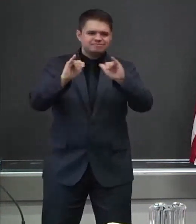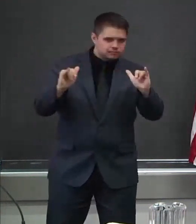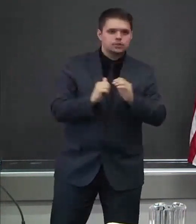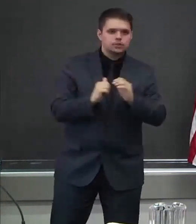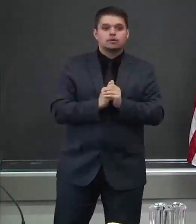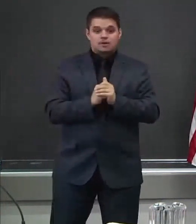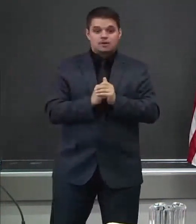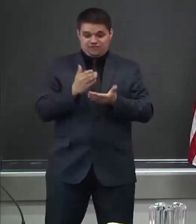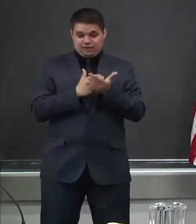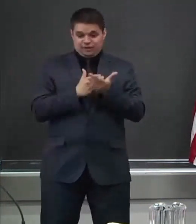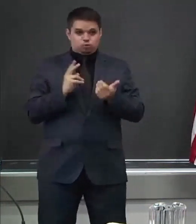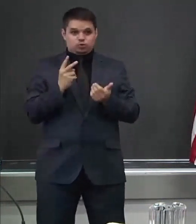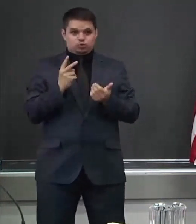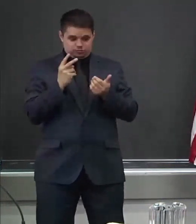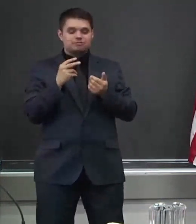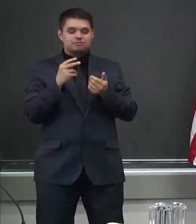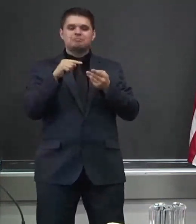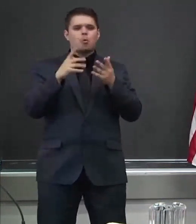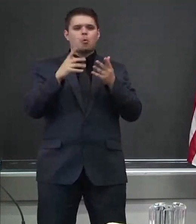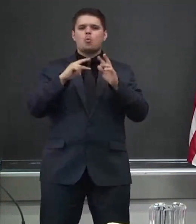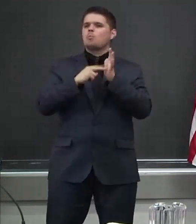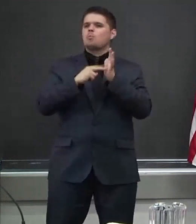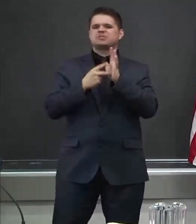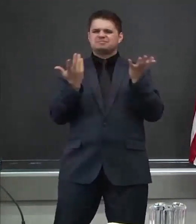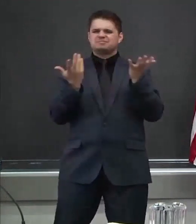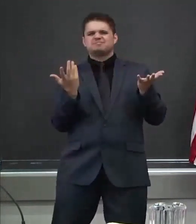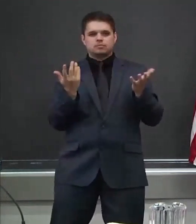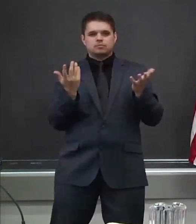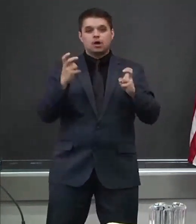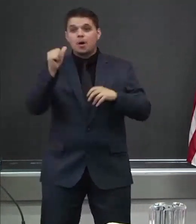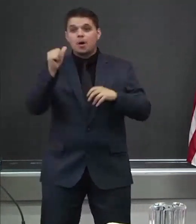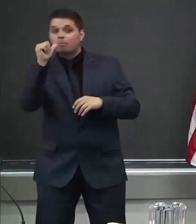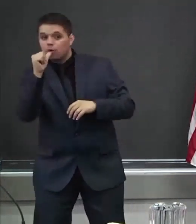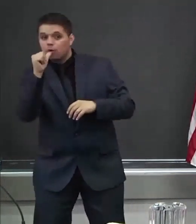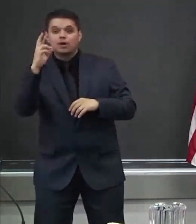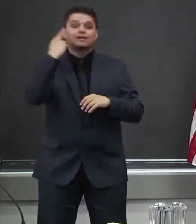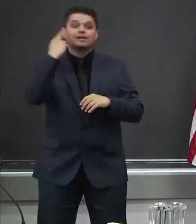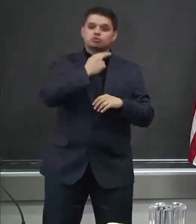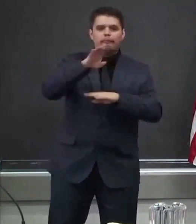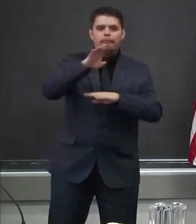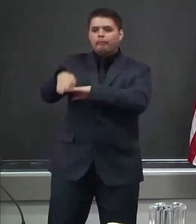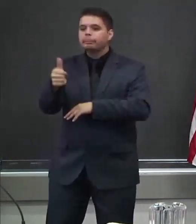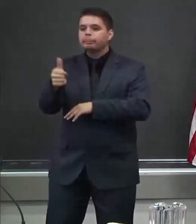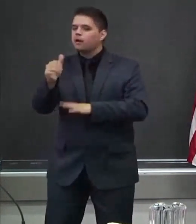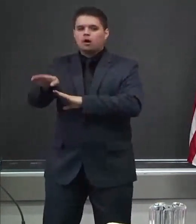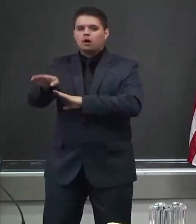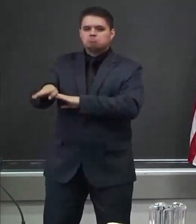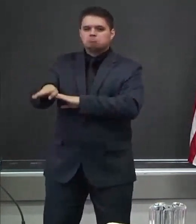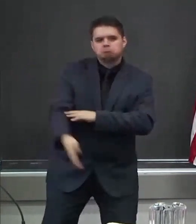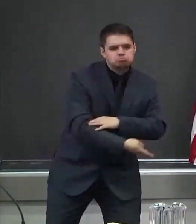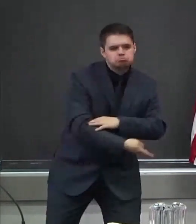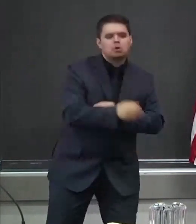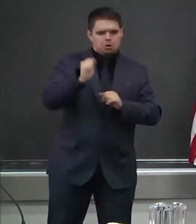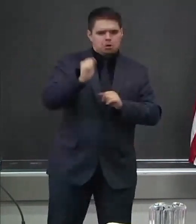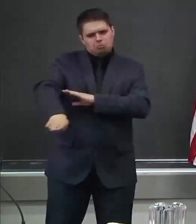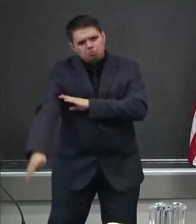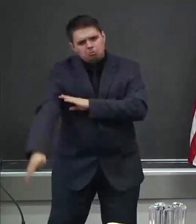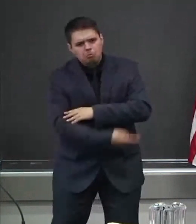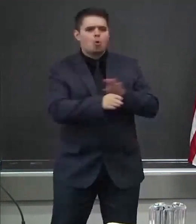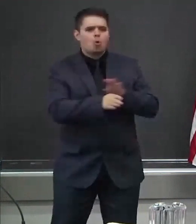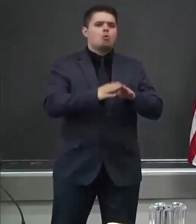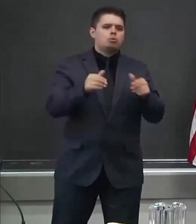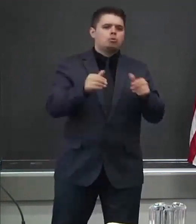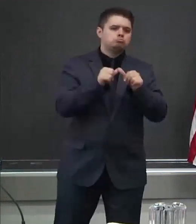be extending the open hours for bars and restaurants to midnight and implementing other specific